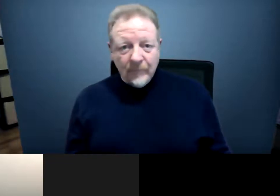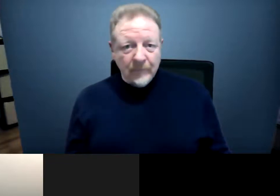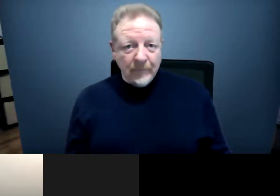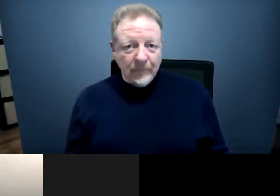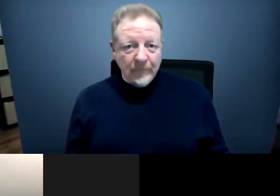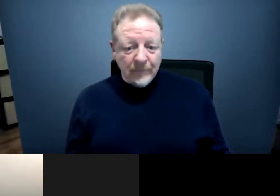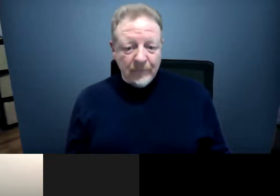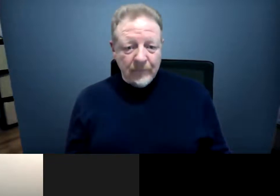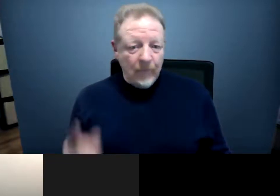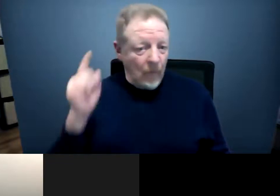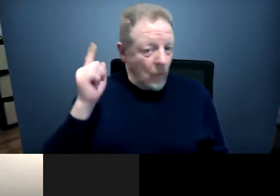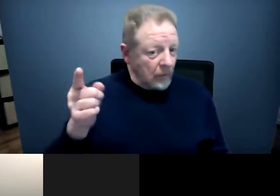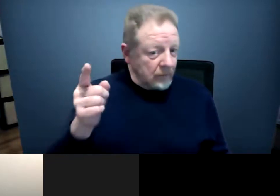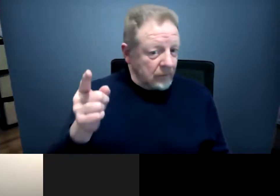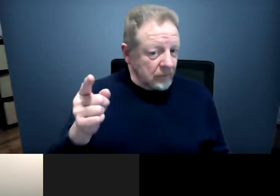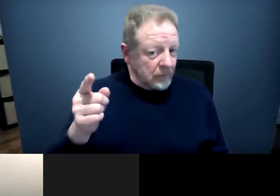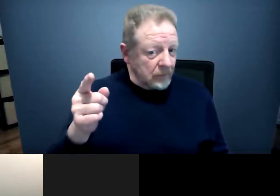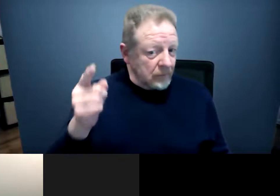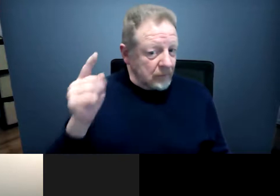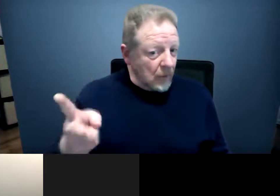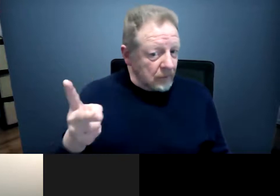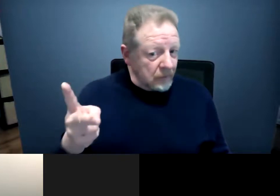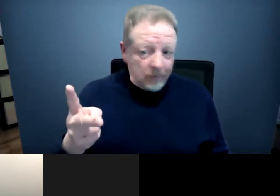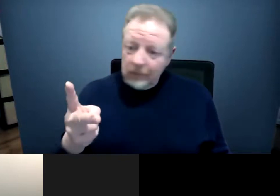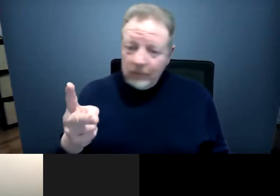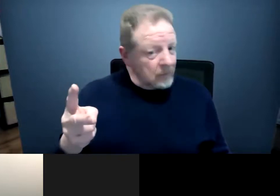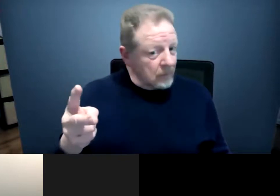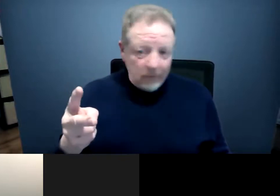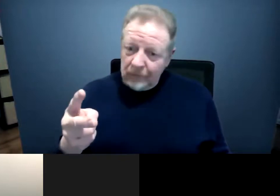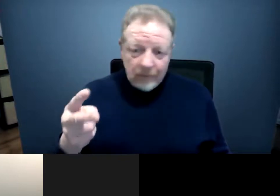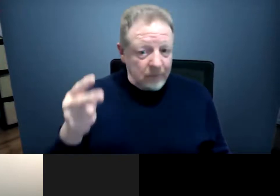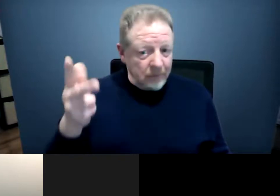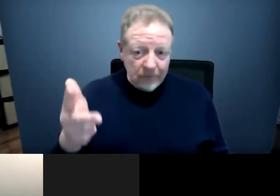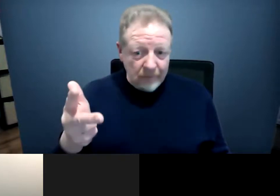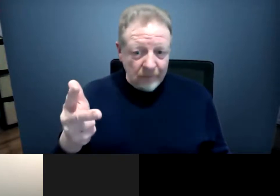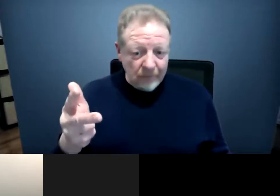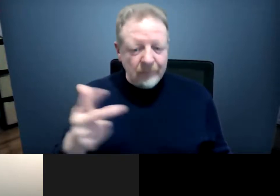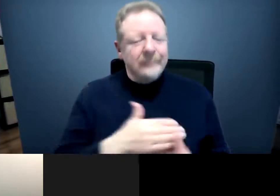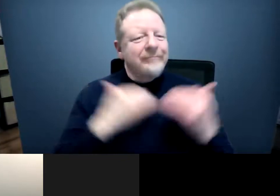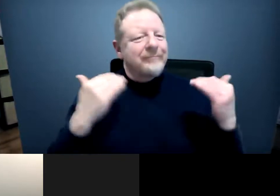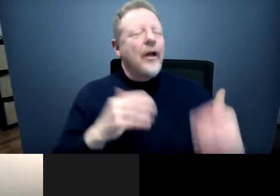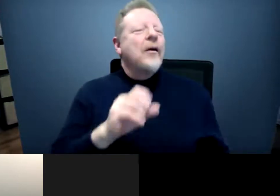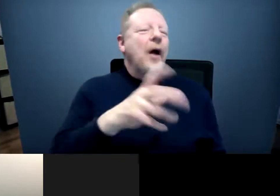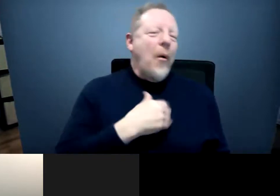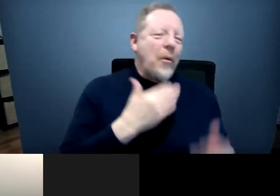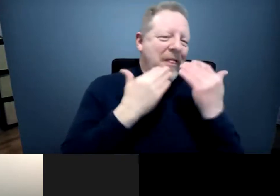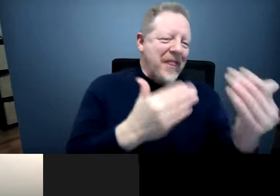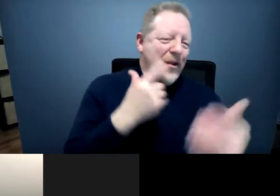Going once, going twice. And I really want to thank you for your time, Penny.